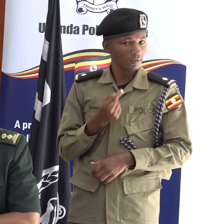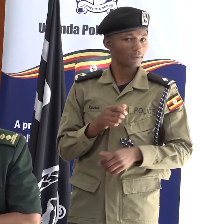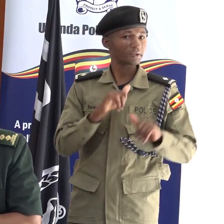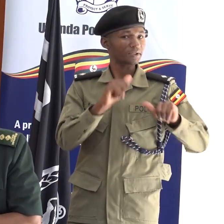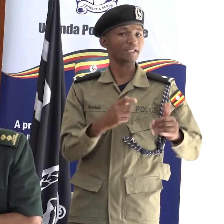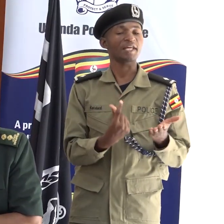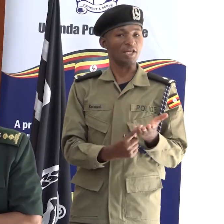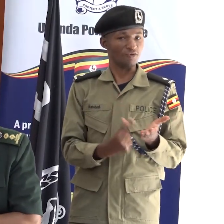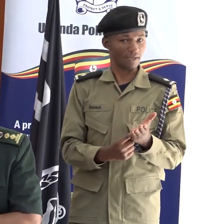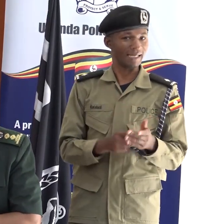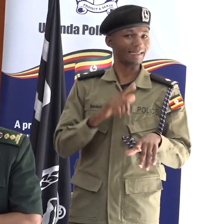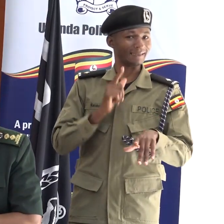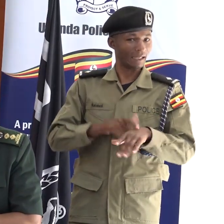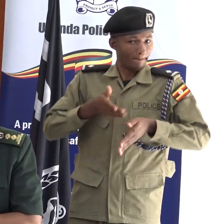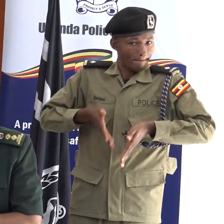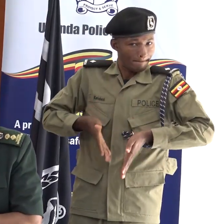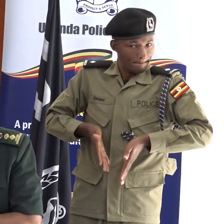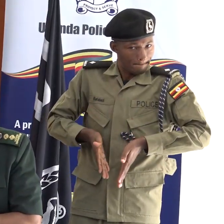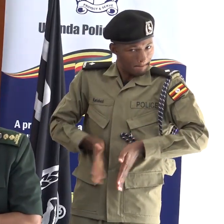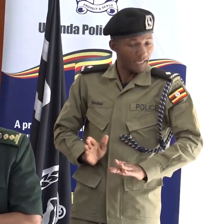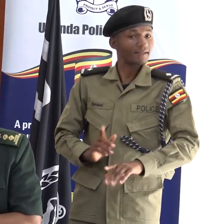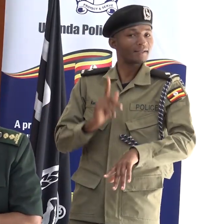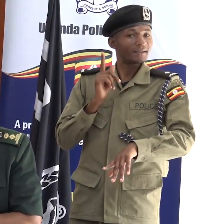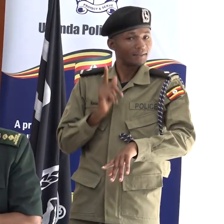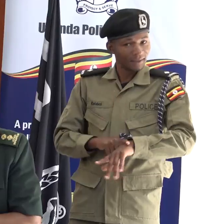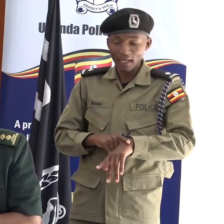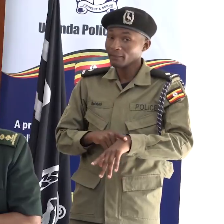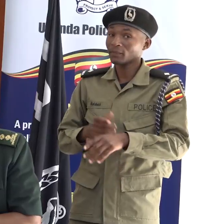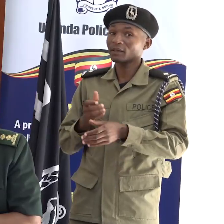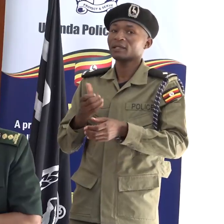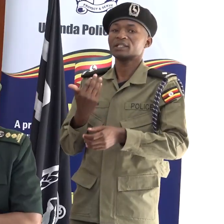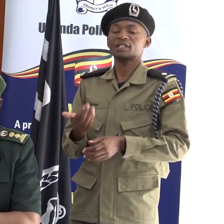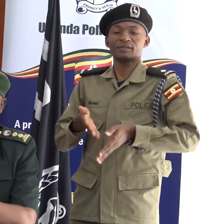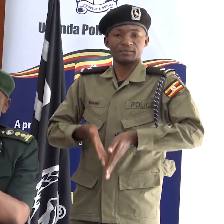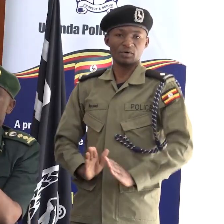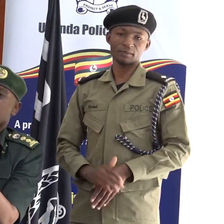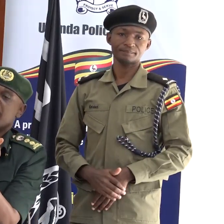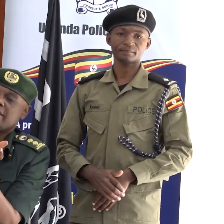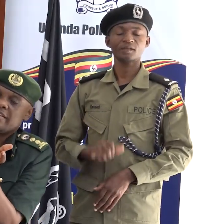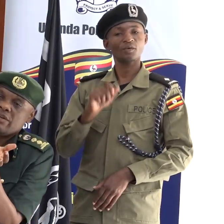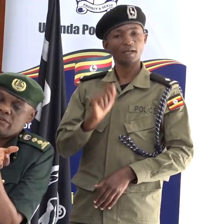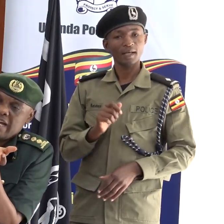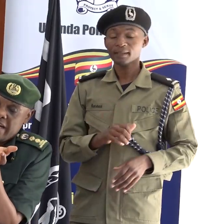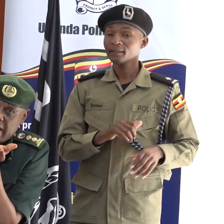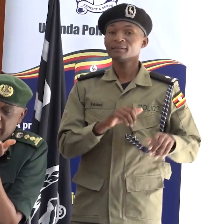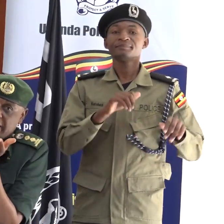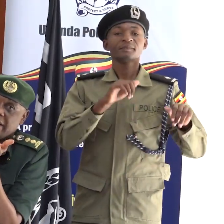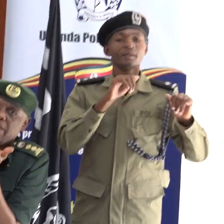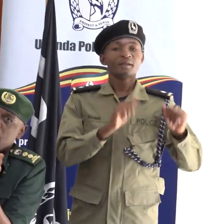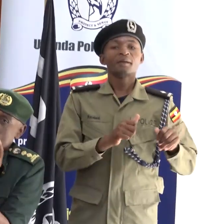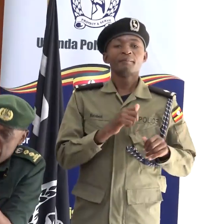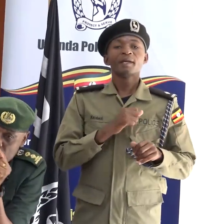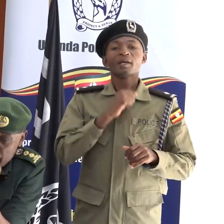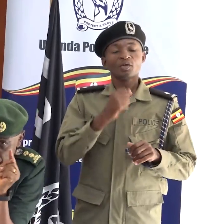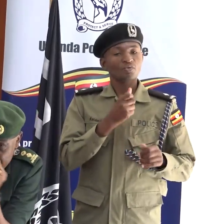of Uganda by birth at the time of their birth. So you can be a citizen of Uganda